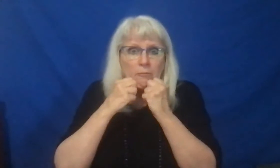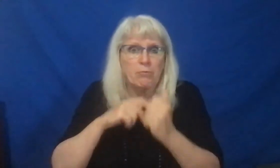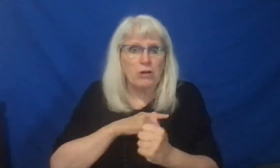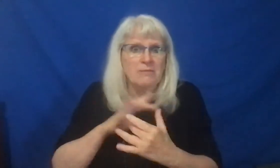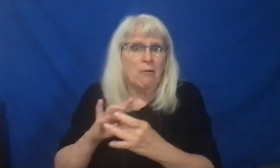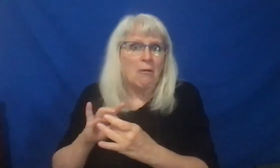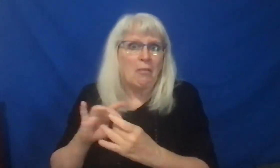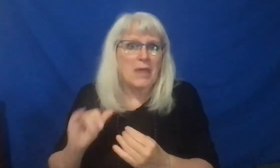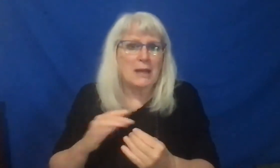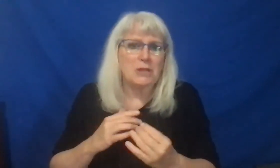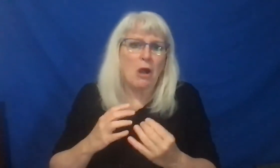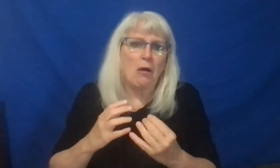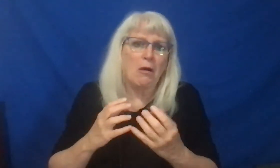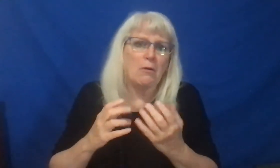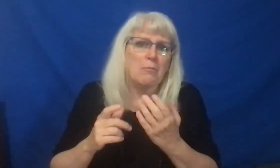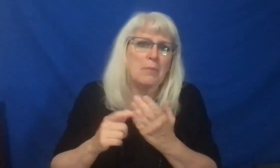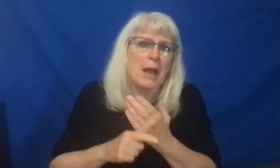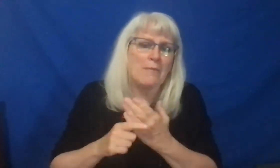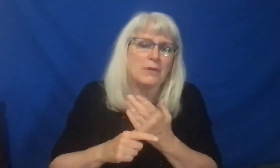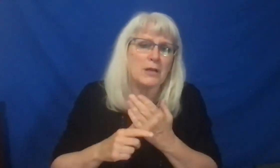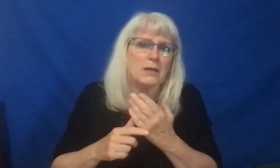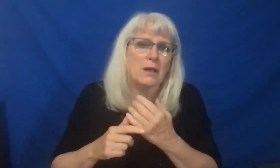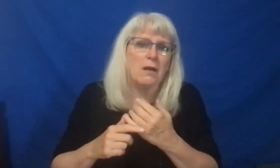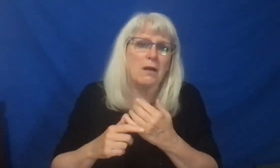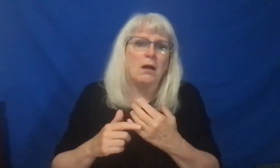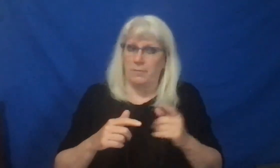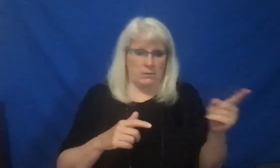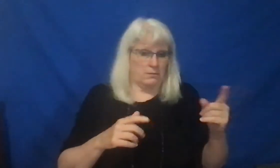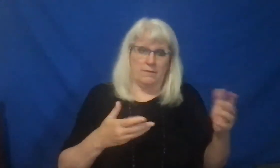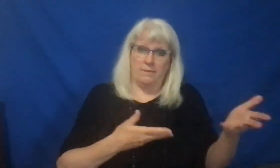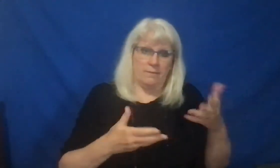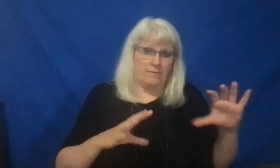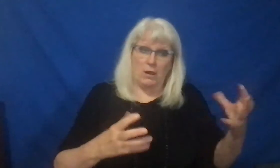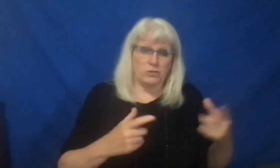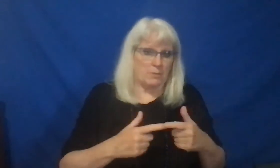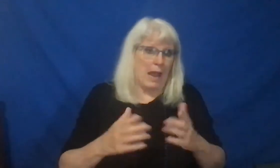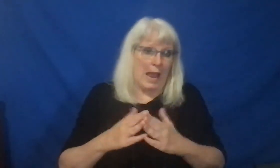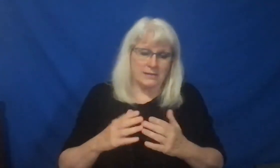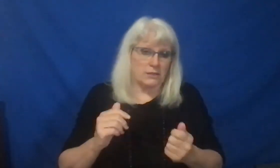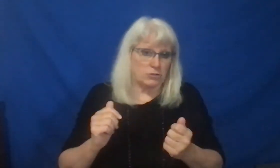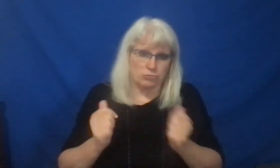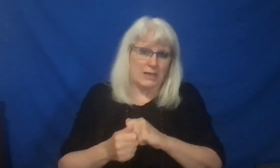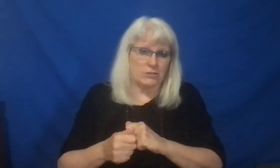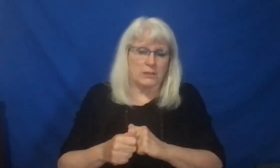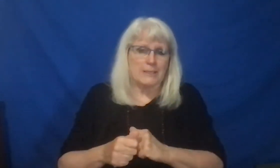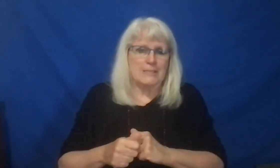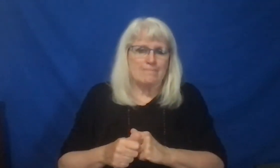move forward with what the fellowship asked us to do. Didn't matter what we thought or our personal feelings.